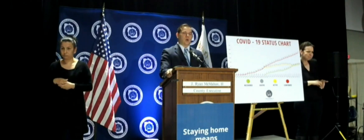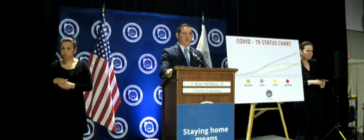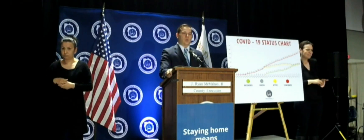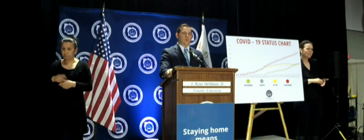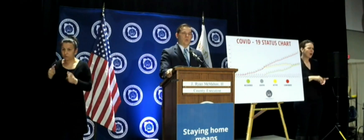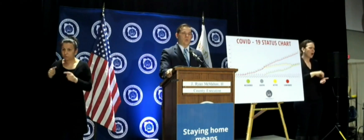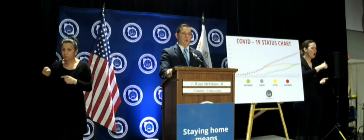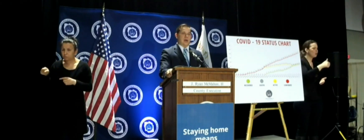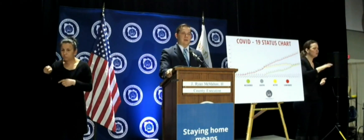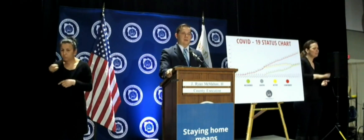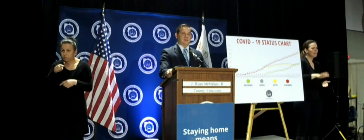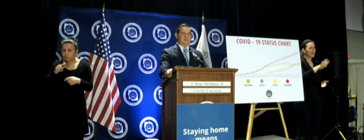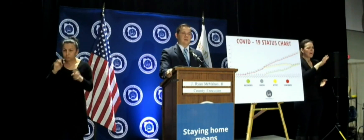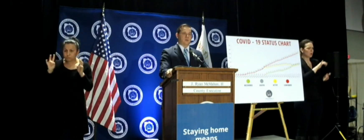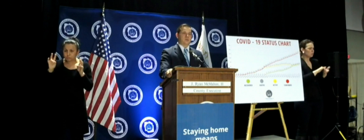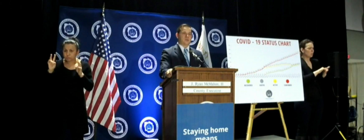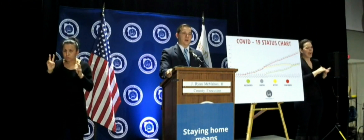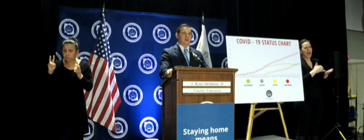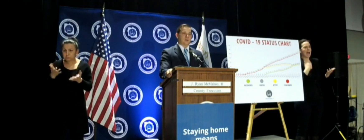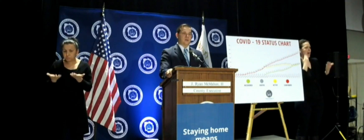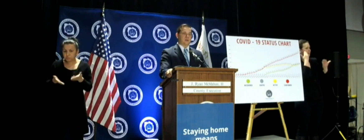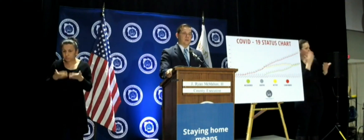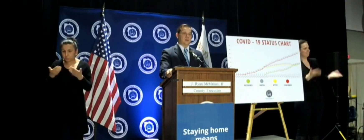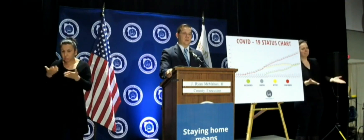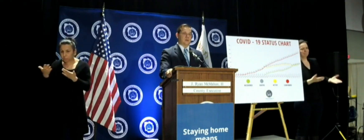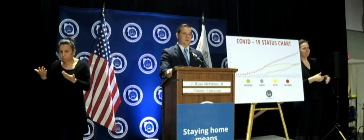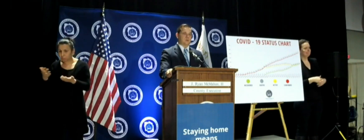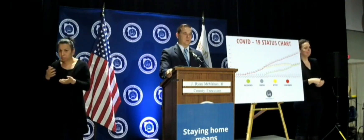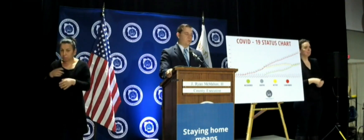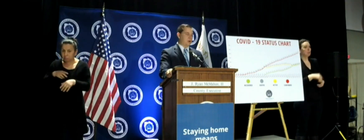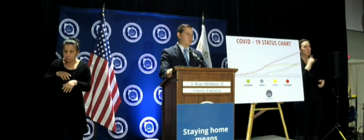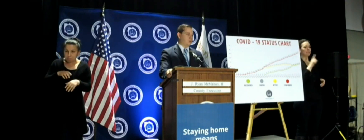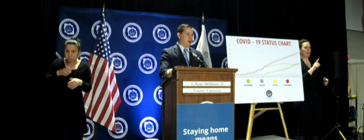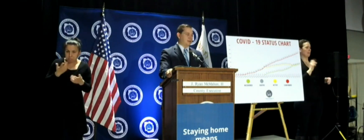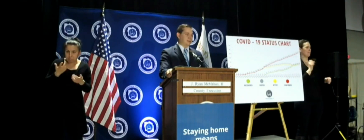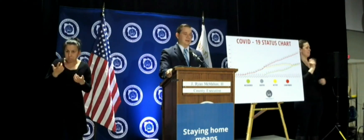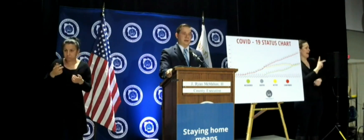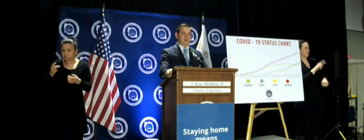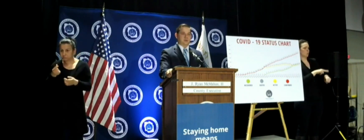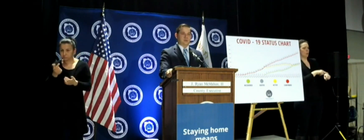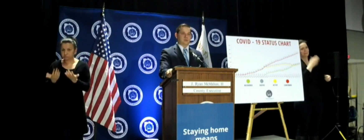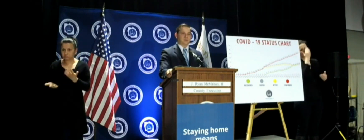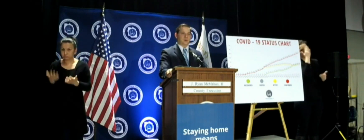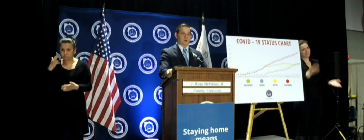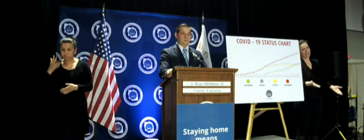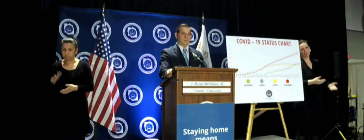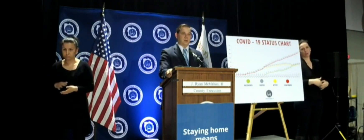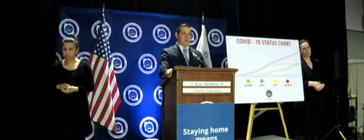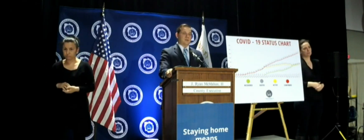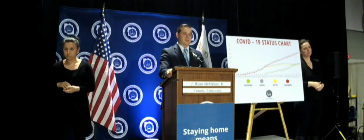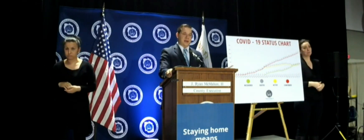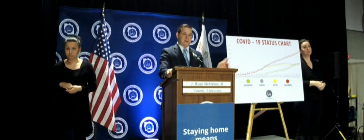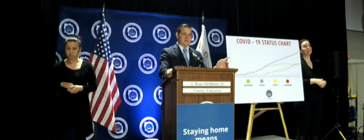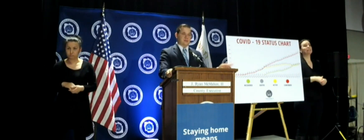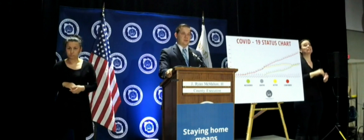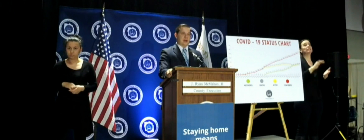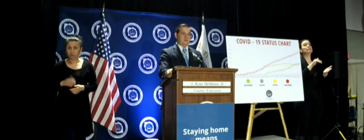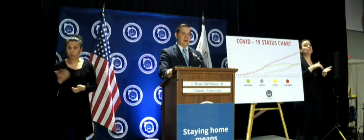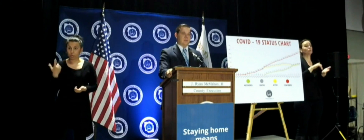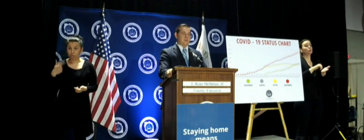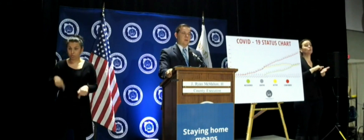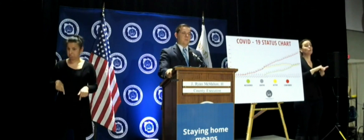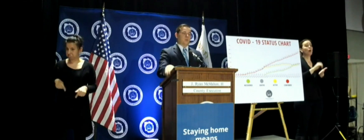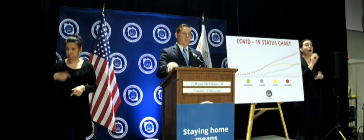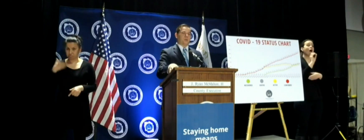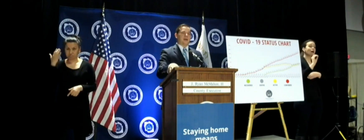don't know when a restart will be ready for in Onondaga County or Central New York. The data is going to drive